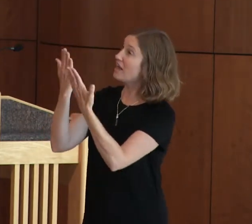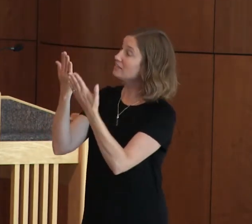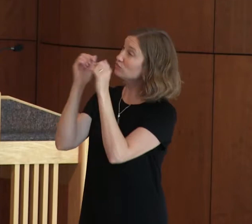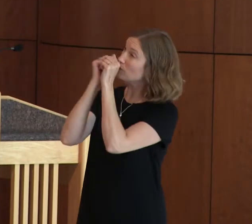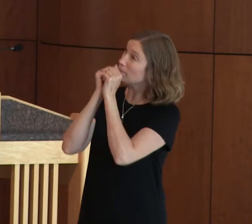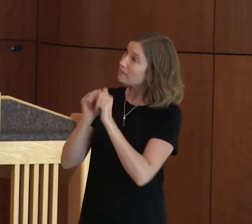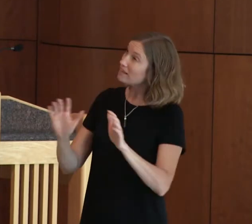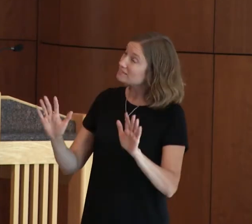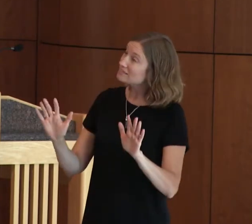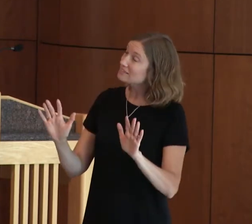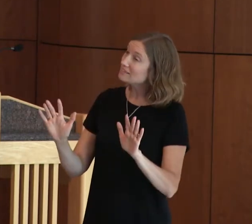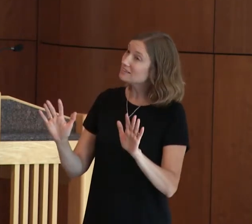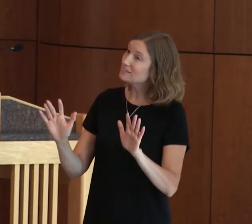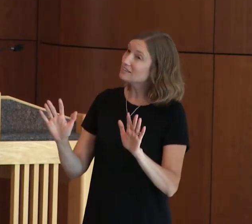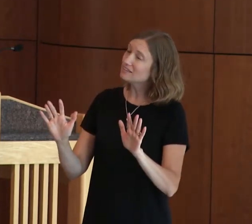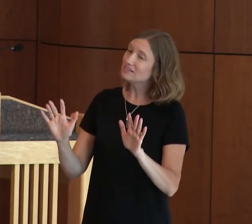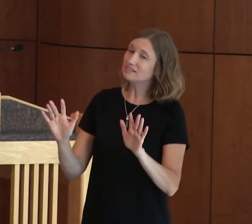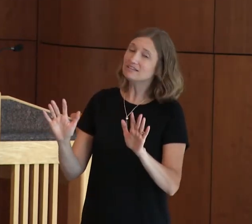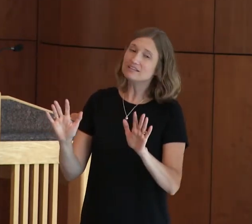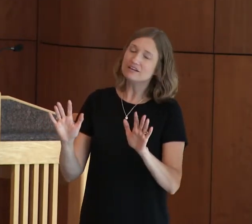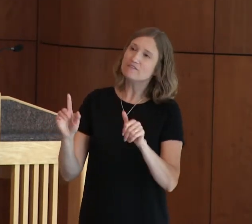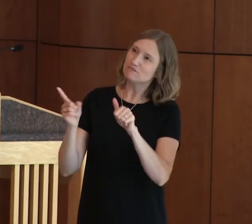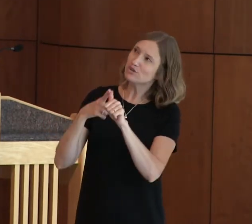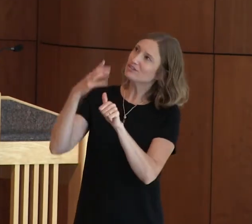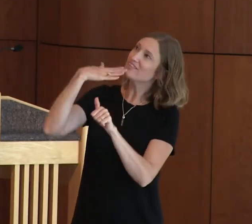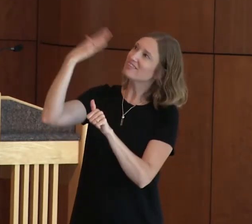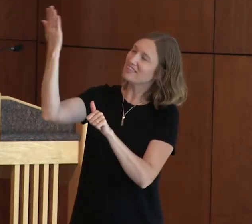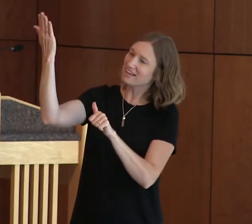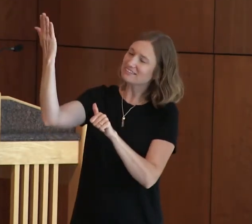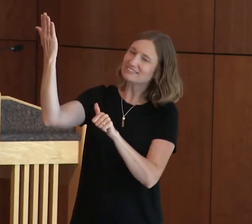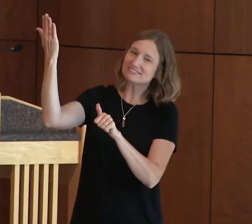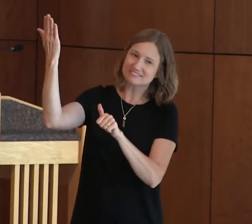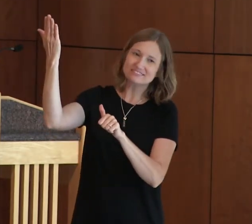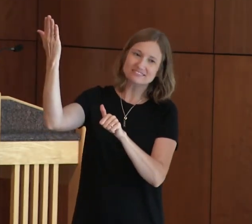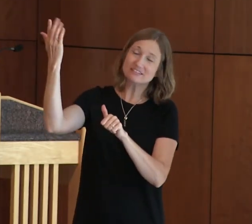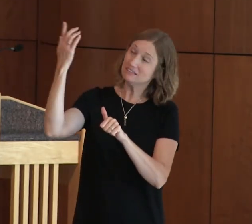life, we first give thanks to God, who is its source.